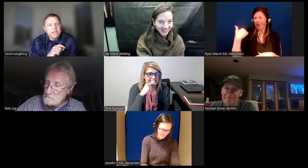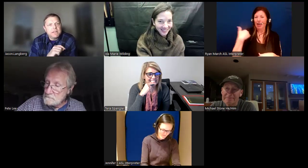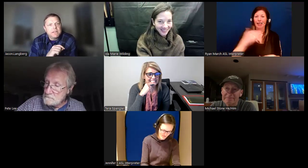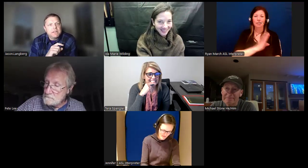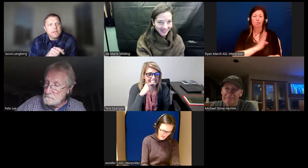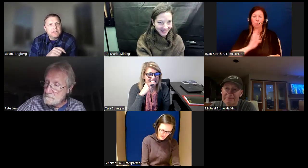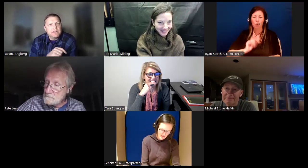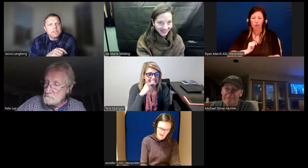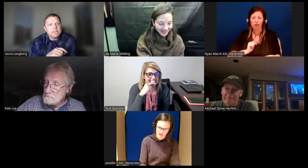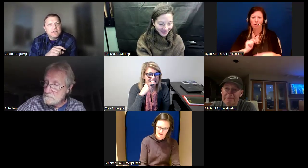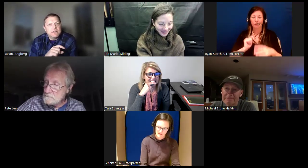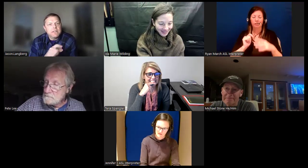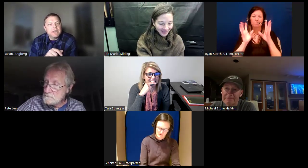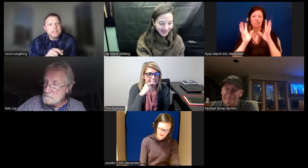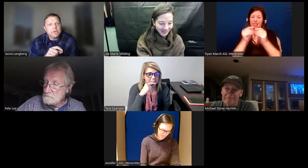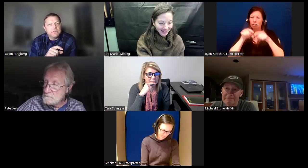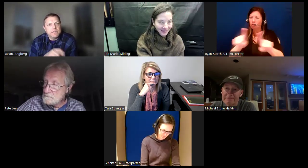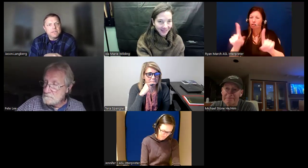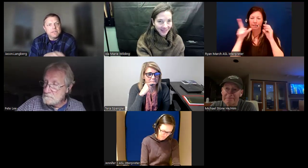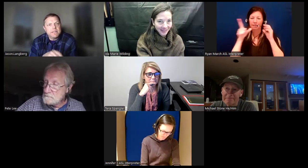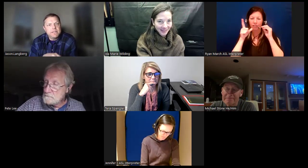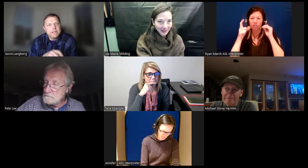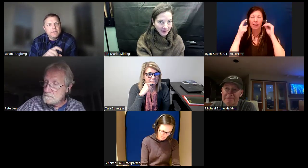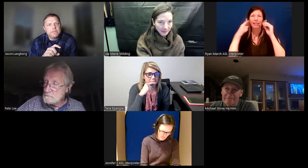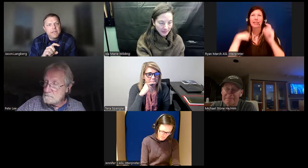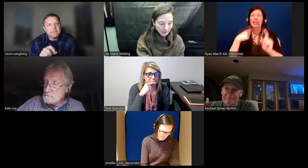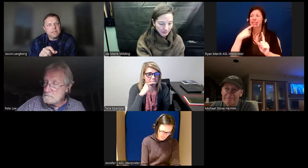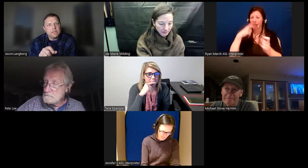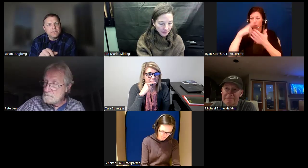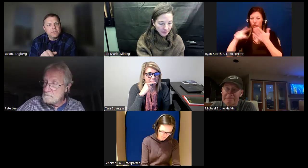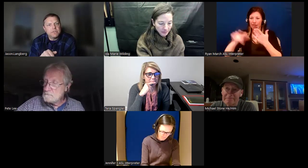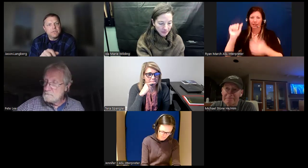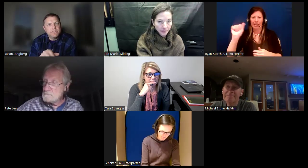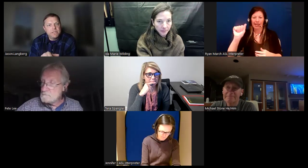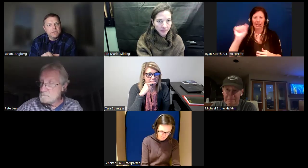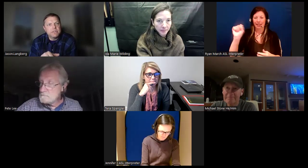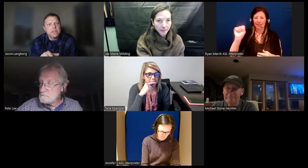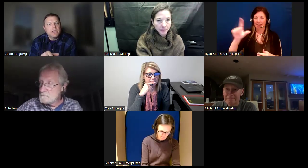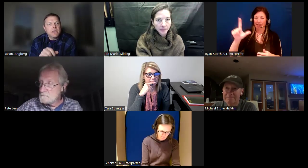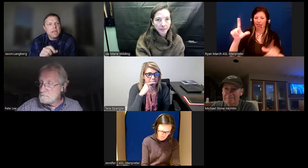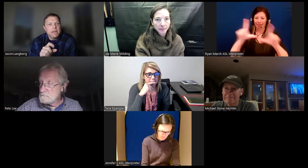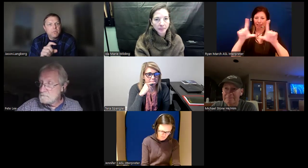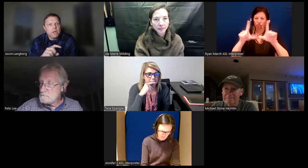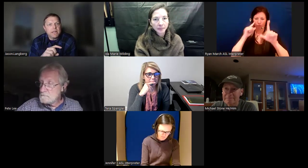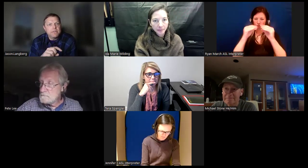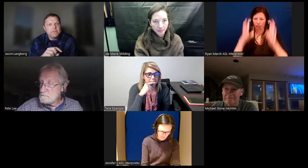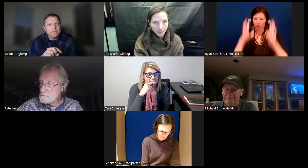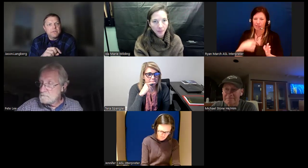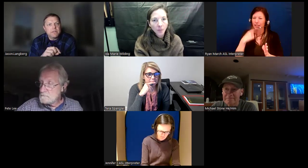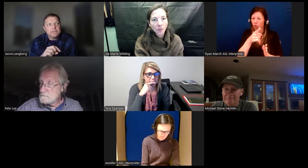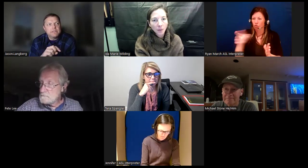meeting during lunch, I think I said I would look into this idea of ASL licensure for teachers and what kind